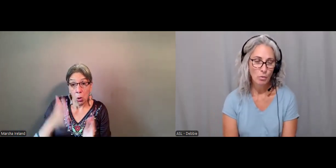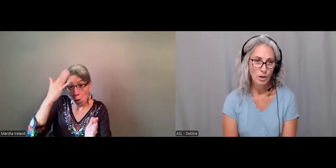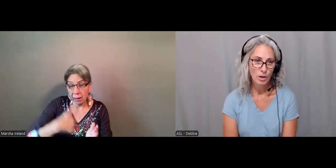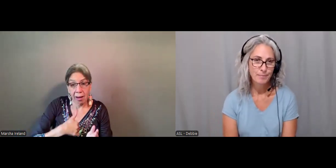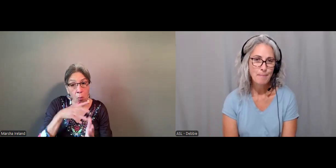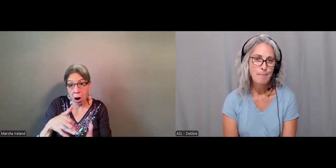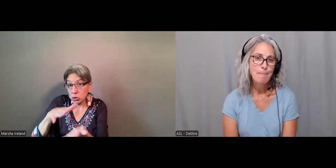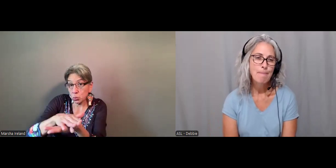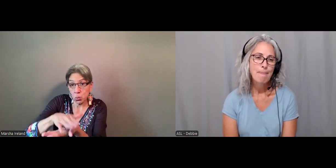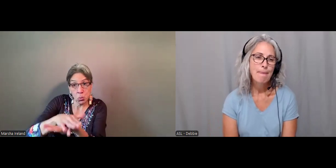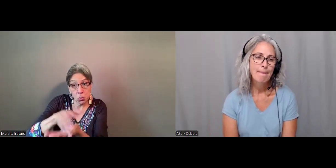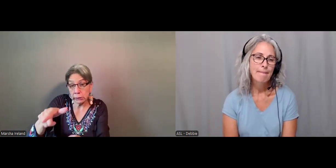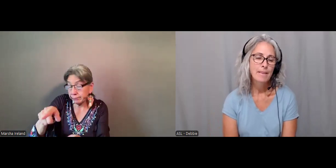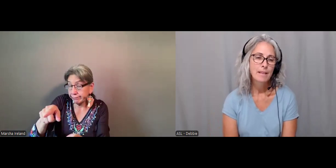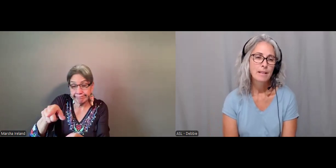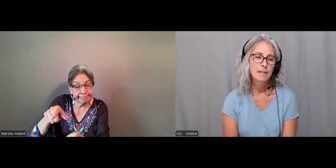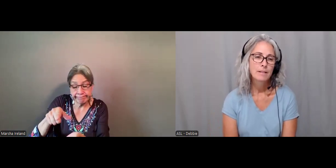of 4.